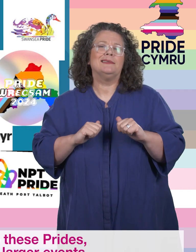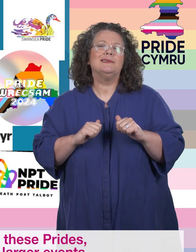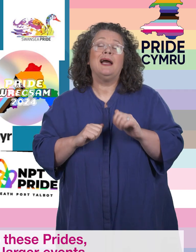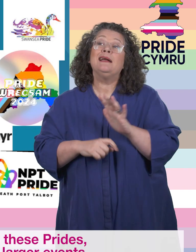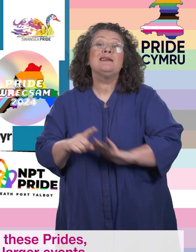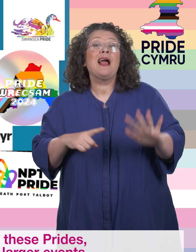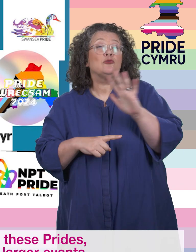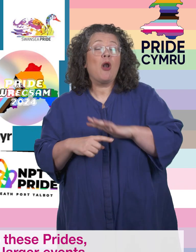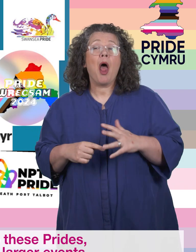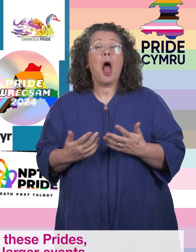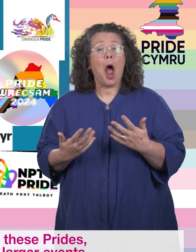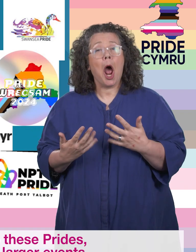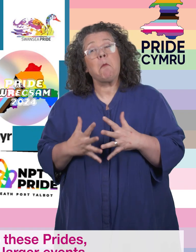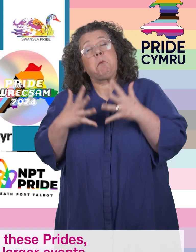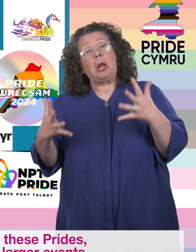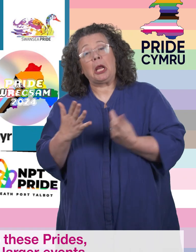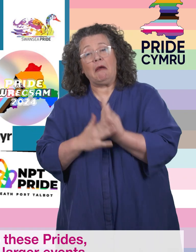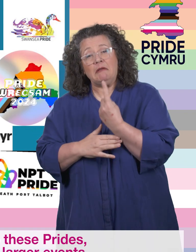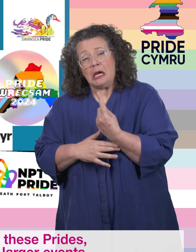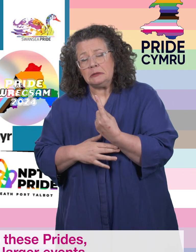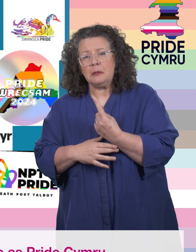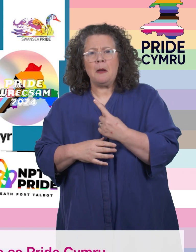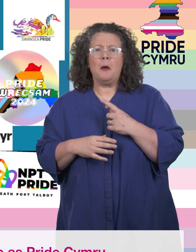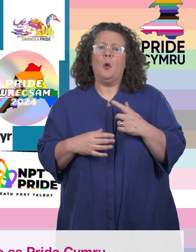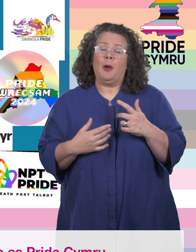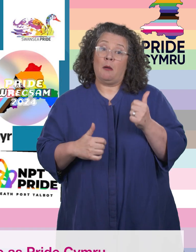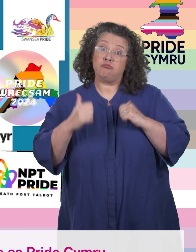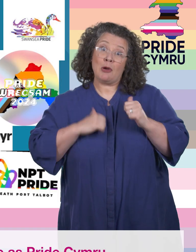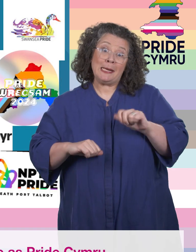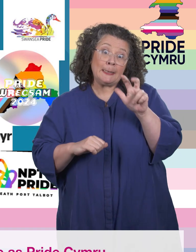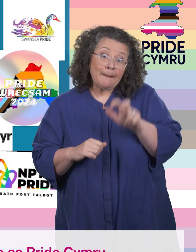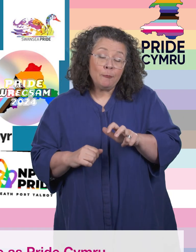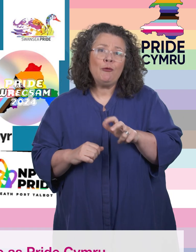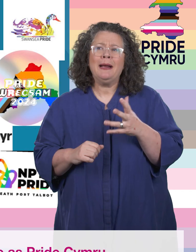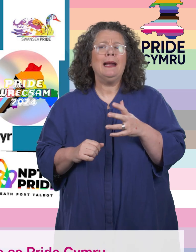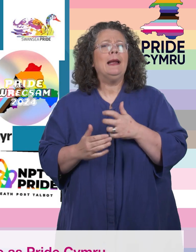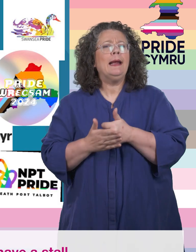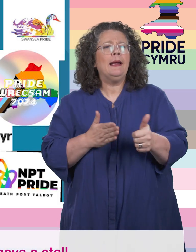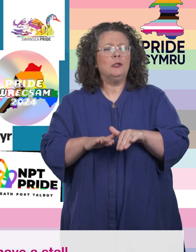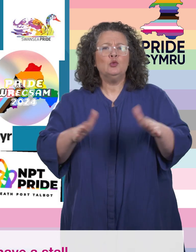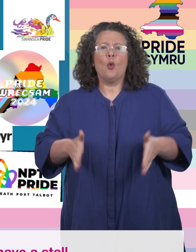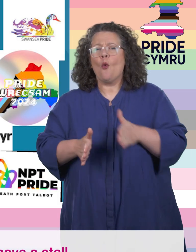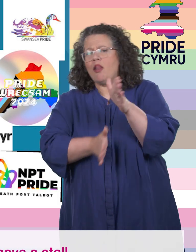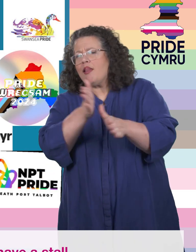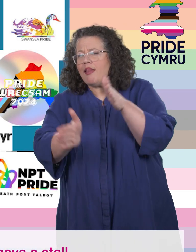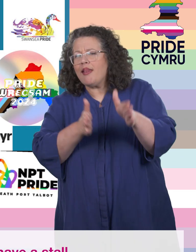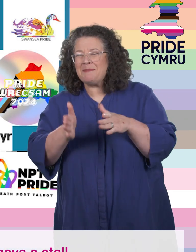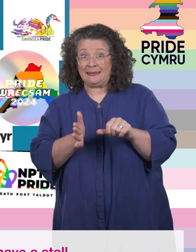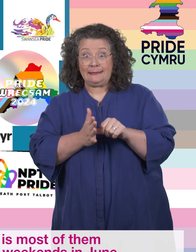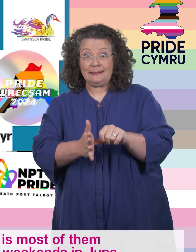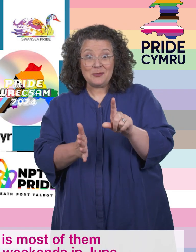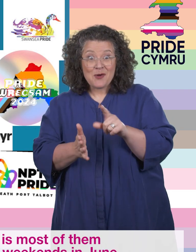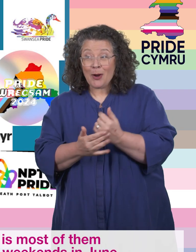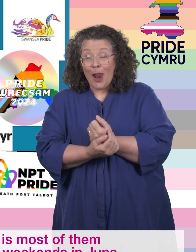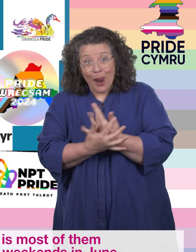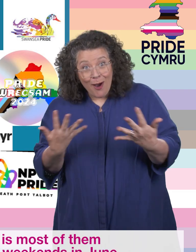these prides than possibly going to much larger events, which is always Pride Cymru. But Pride Cymru tends to have a stall.